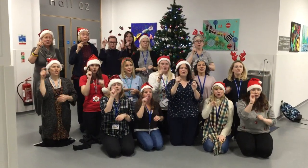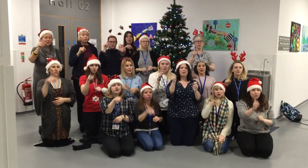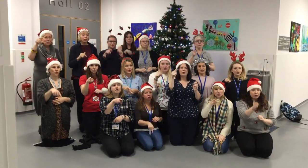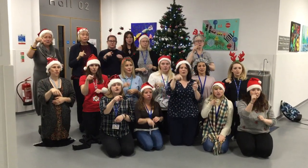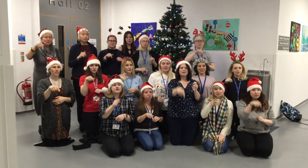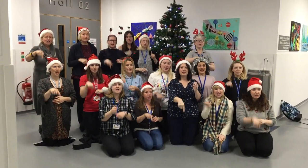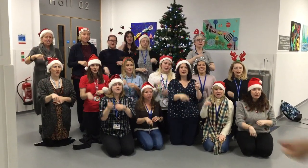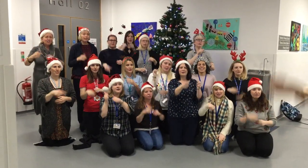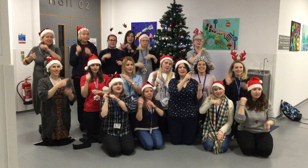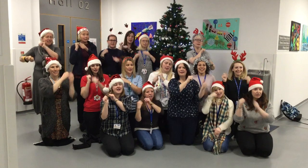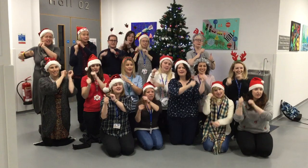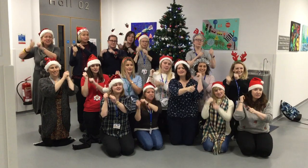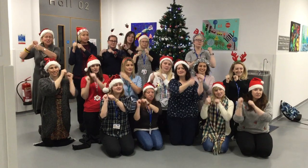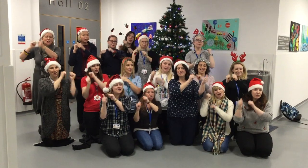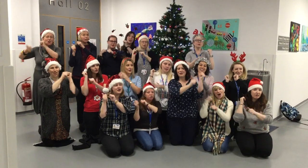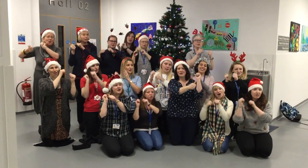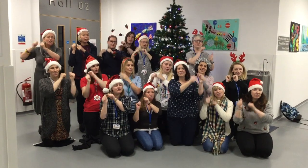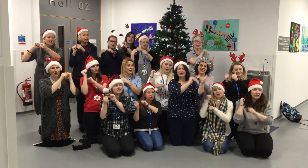you'll go down in history